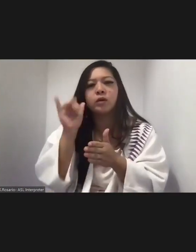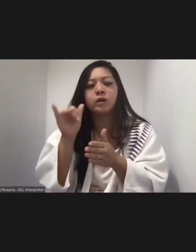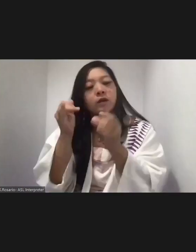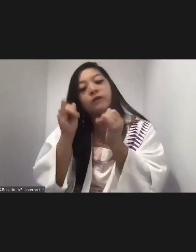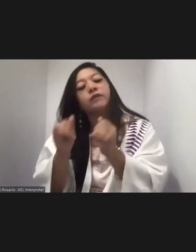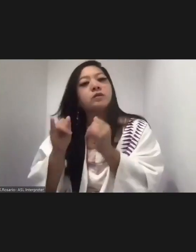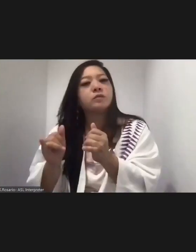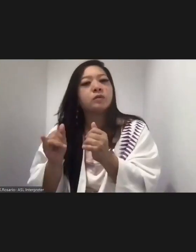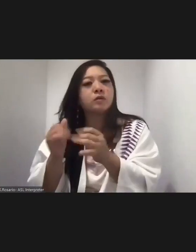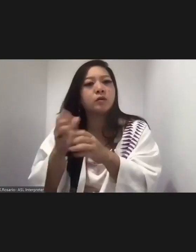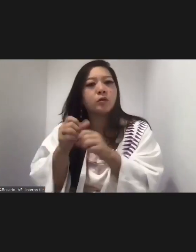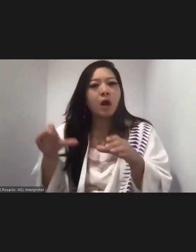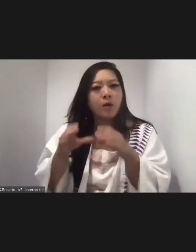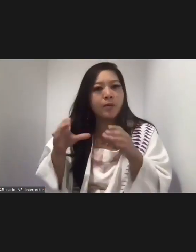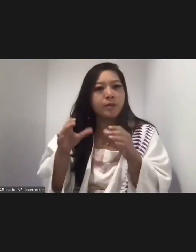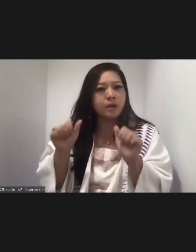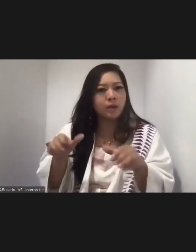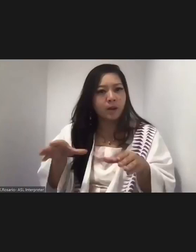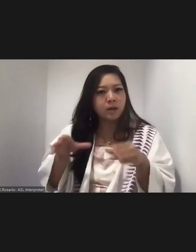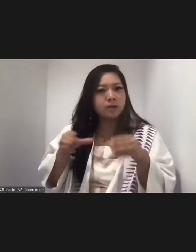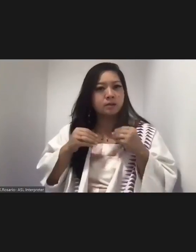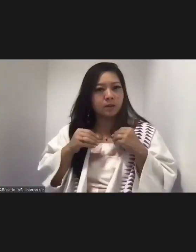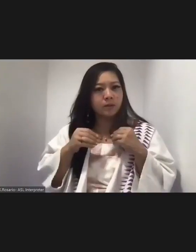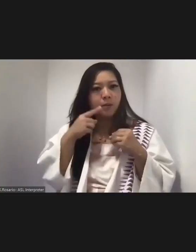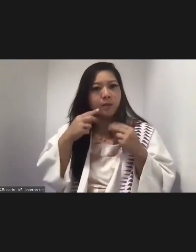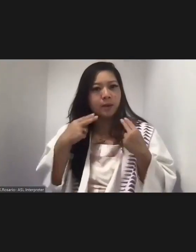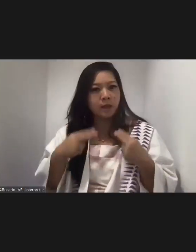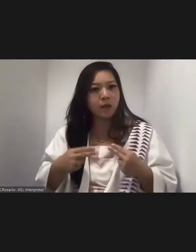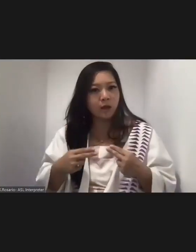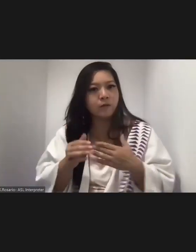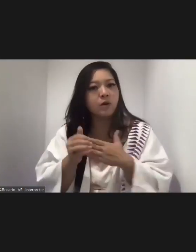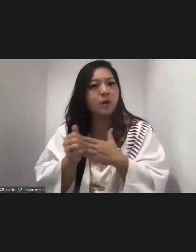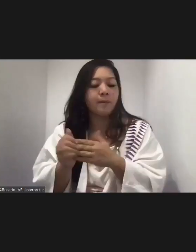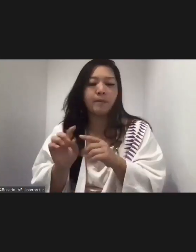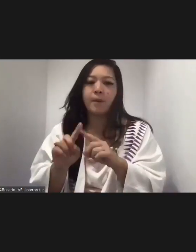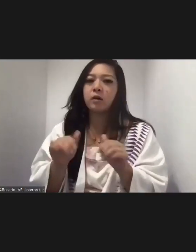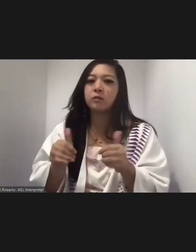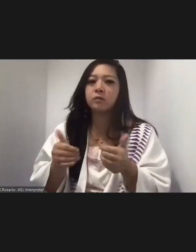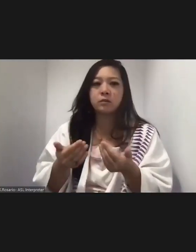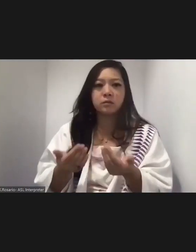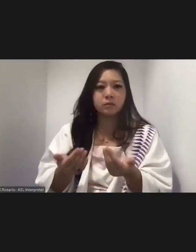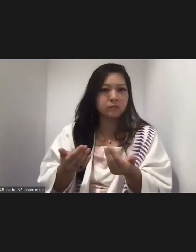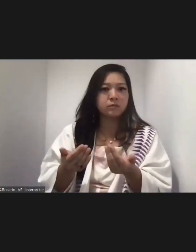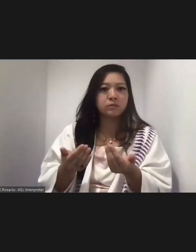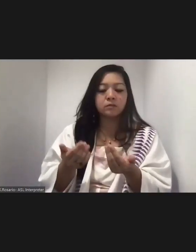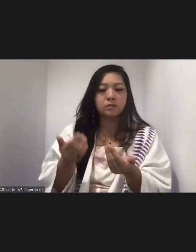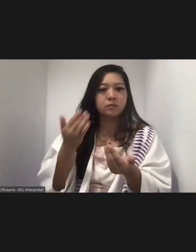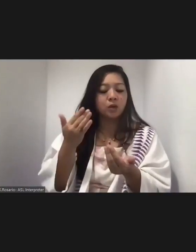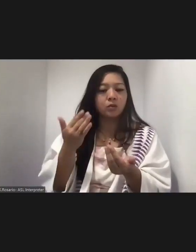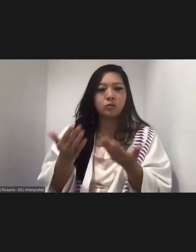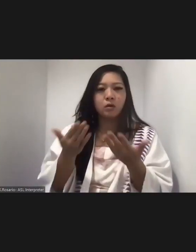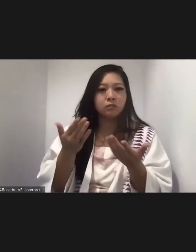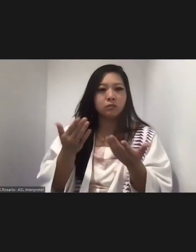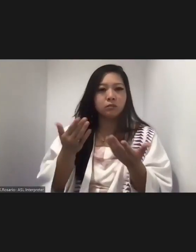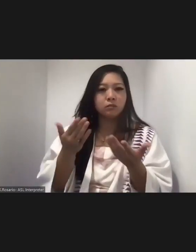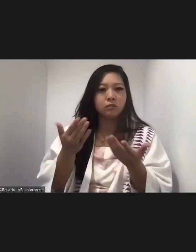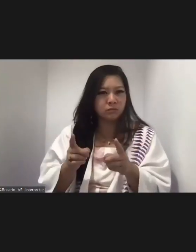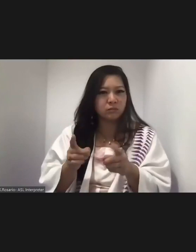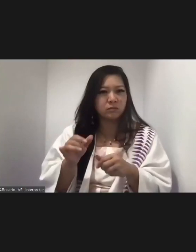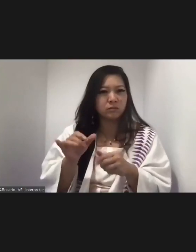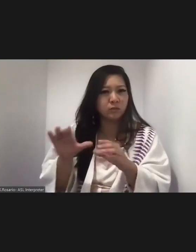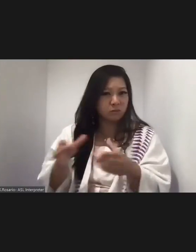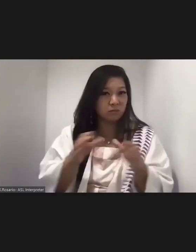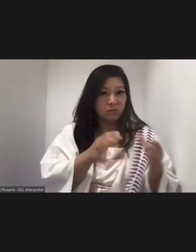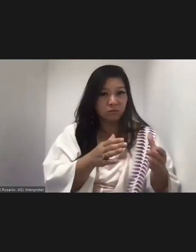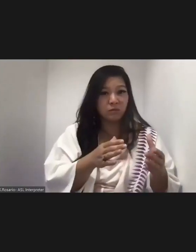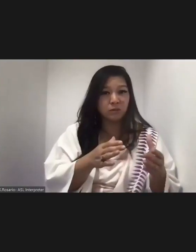activities that are allowed under public health guidance. However, They, as many of us do,